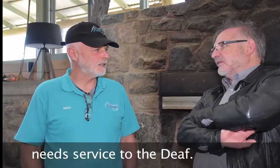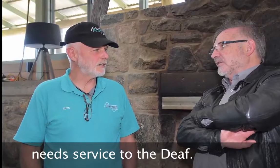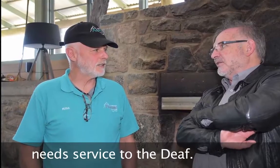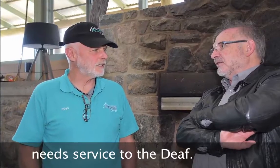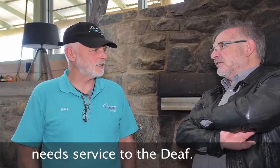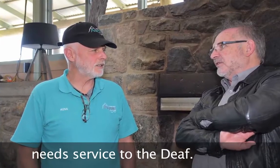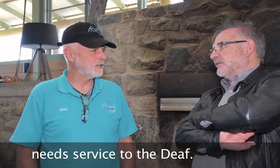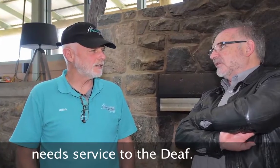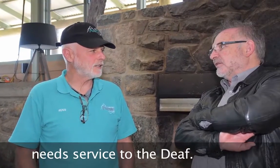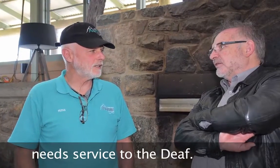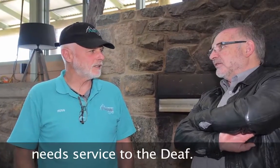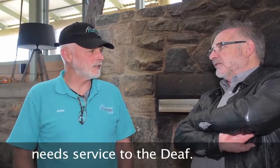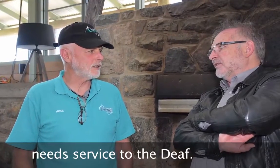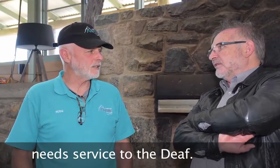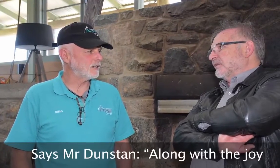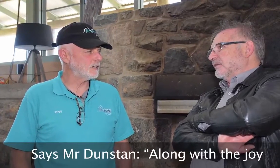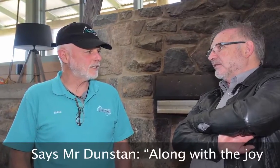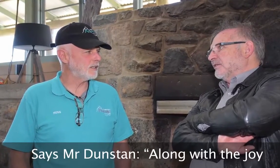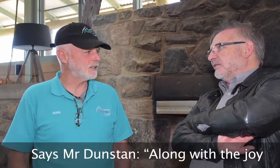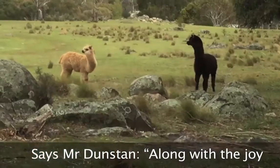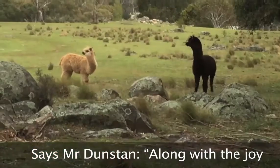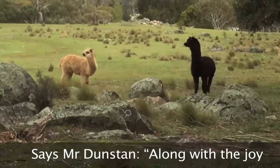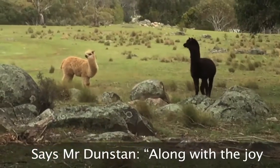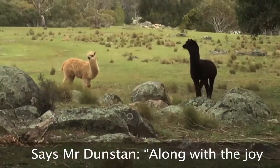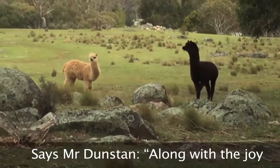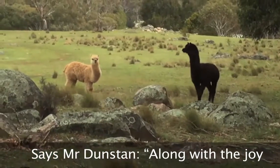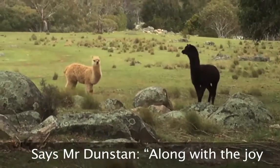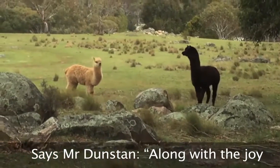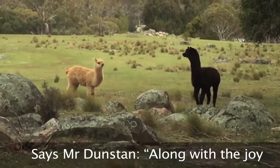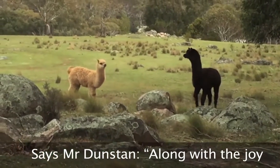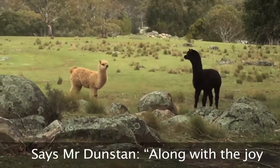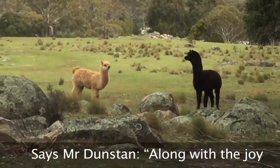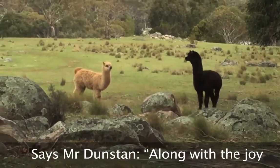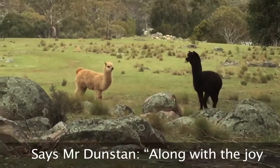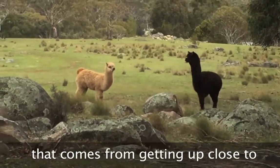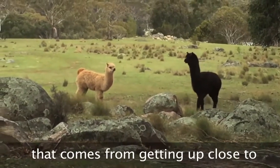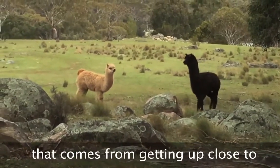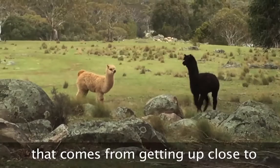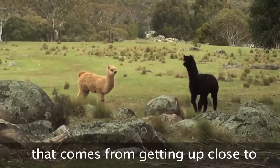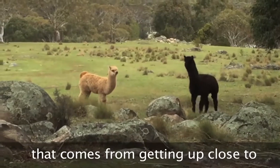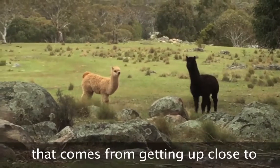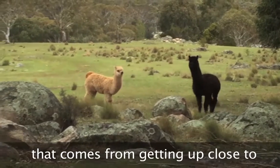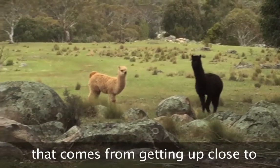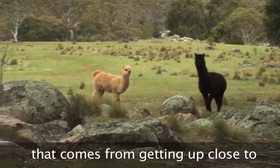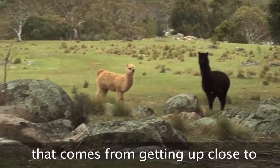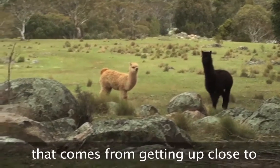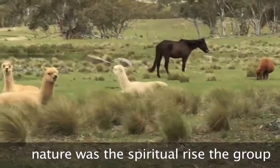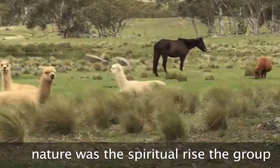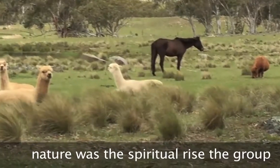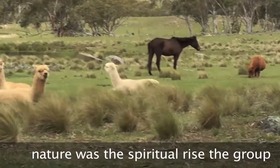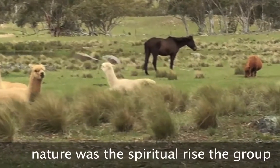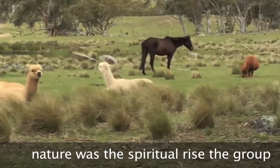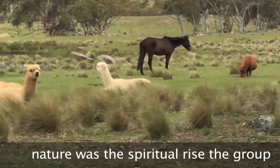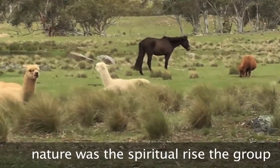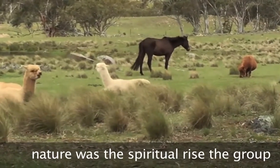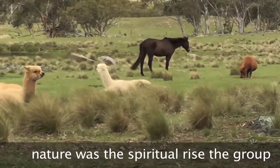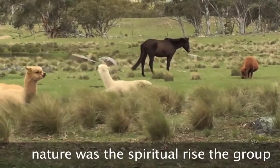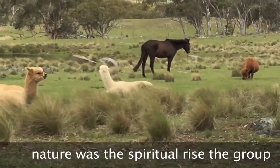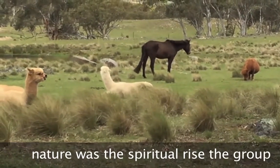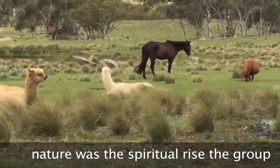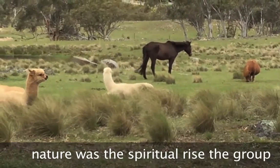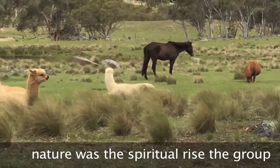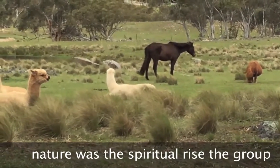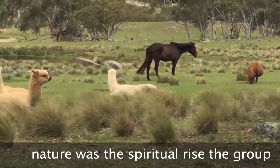needs service to the deaf. Says Mr. Dunstan, along with the joy that comes from getting up close to nature, was